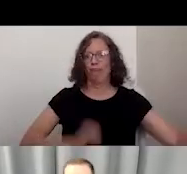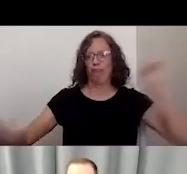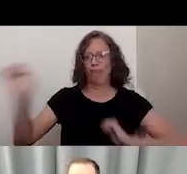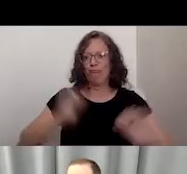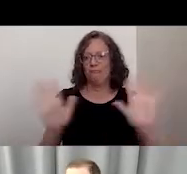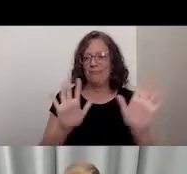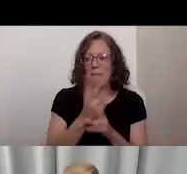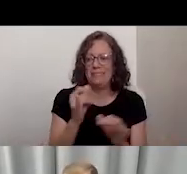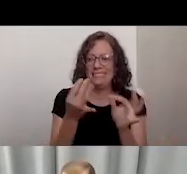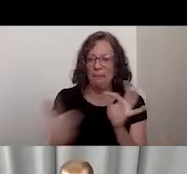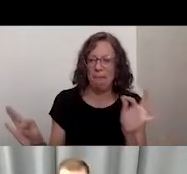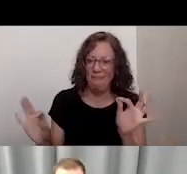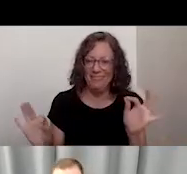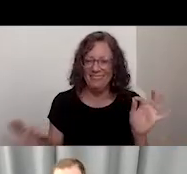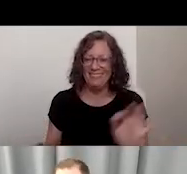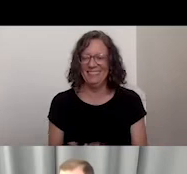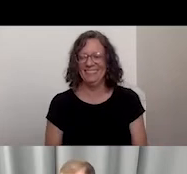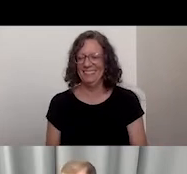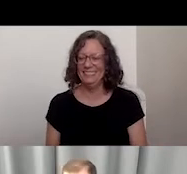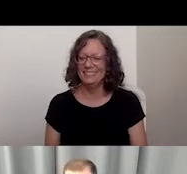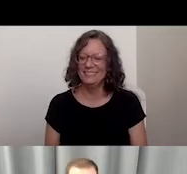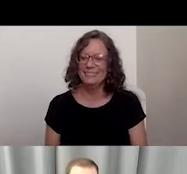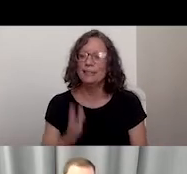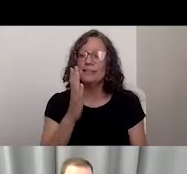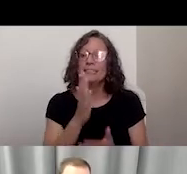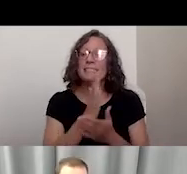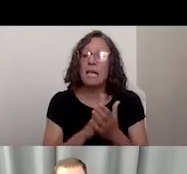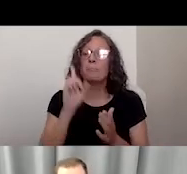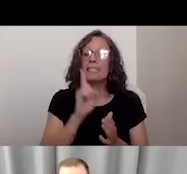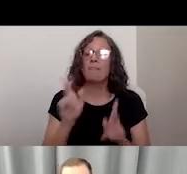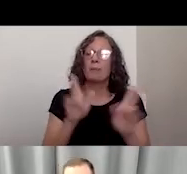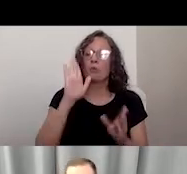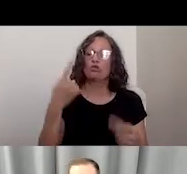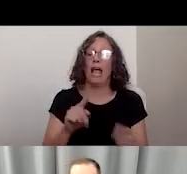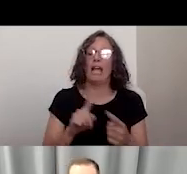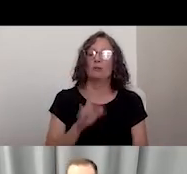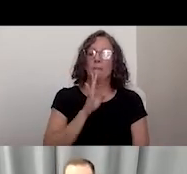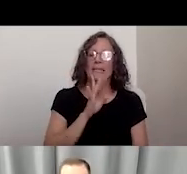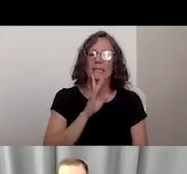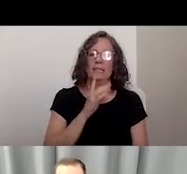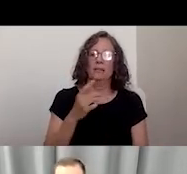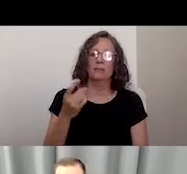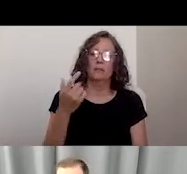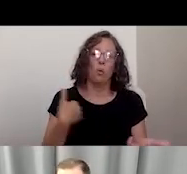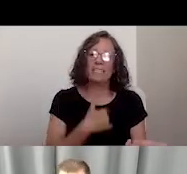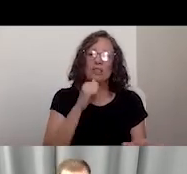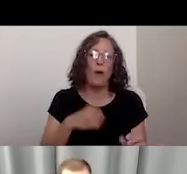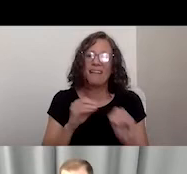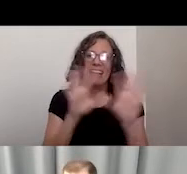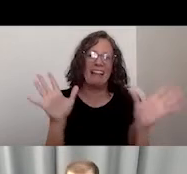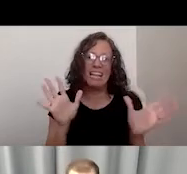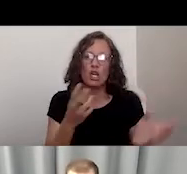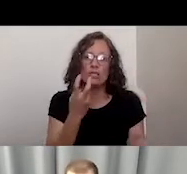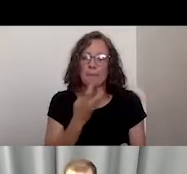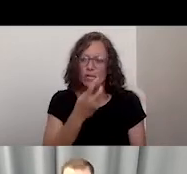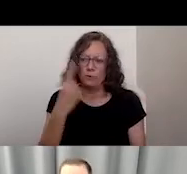us. Don't go overboard with your gestures. Keep it simple and direct. Some deaf people will try to speak to you or